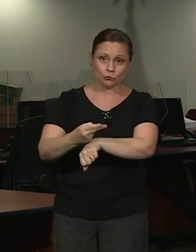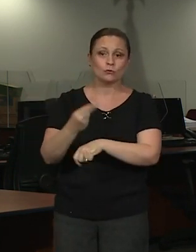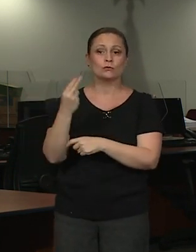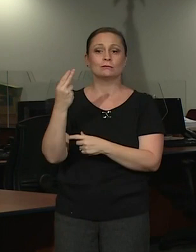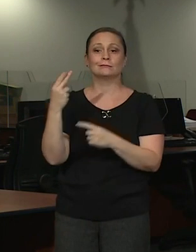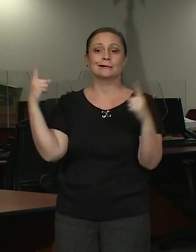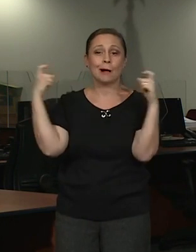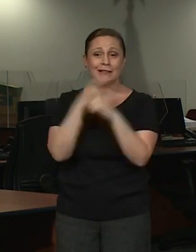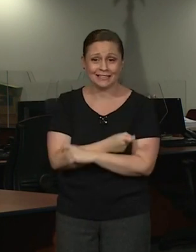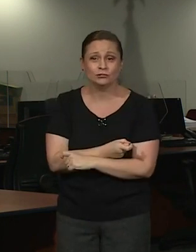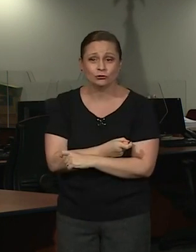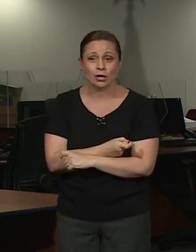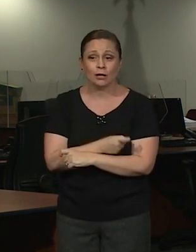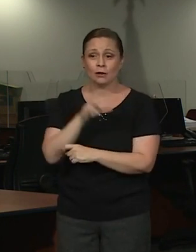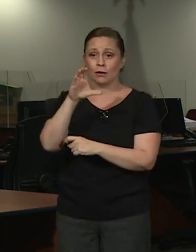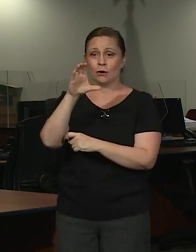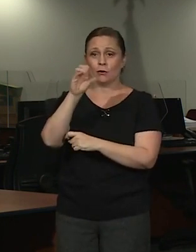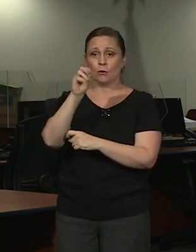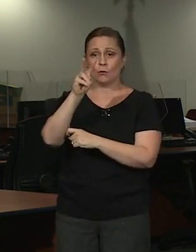number is 906.